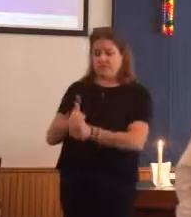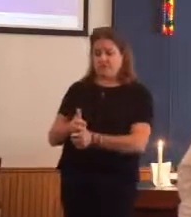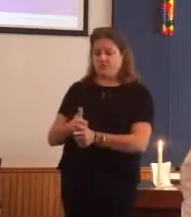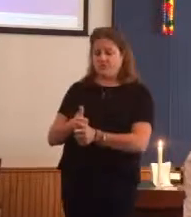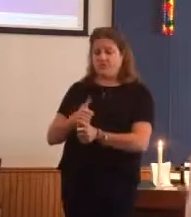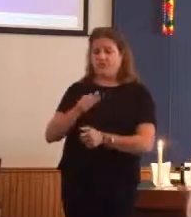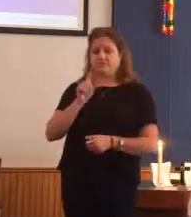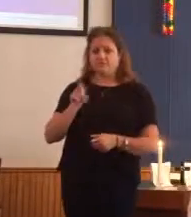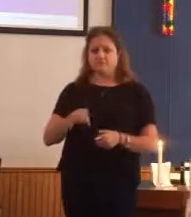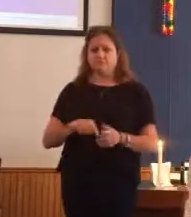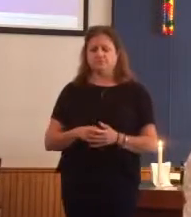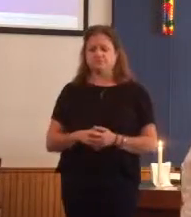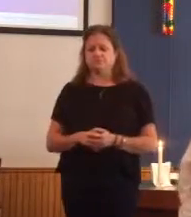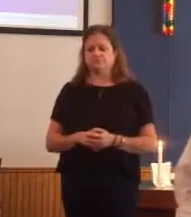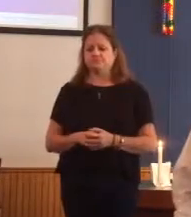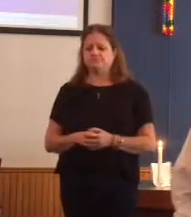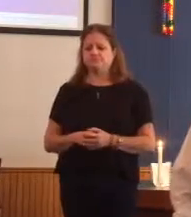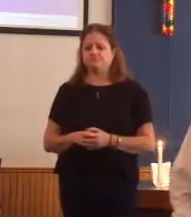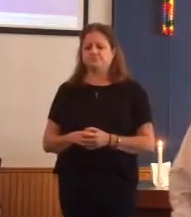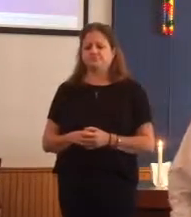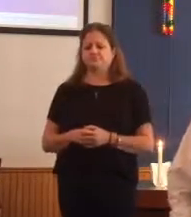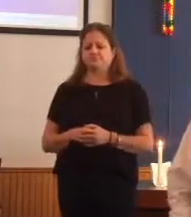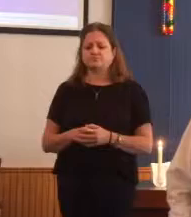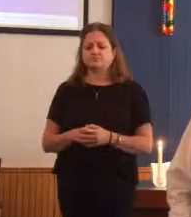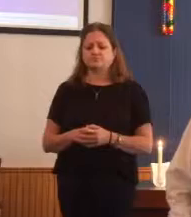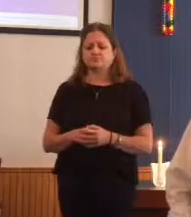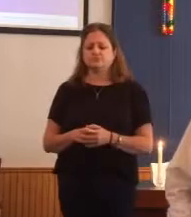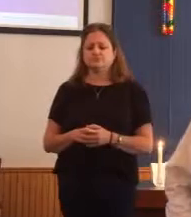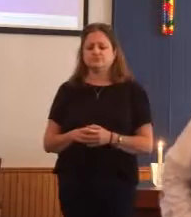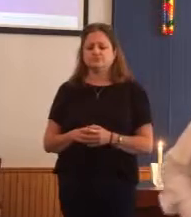So the question is,